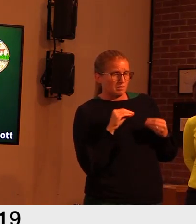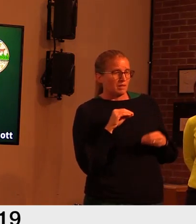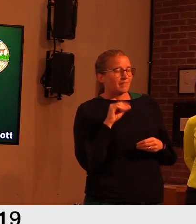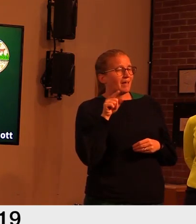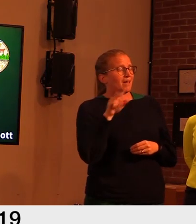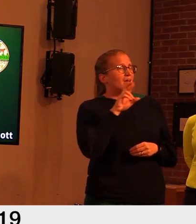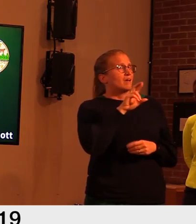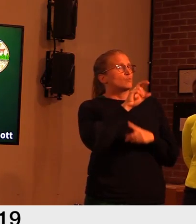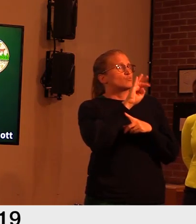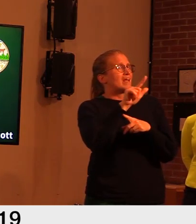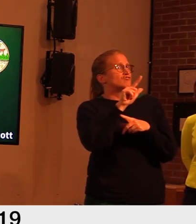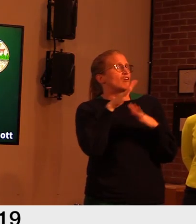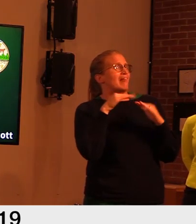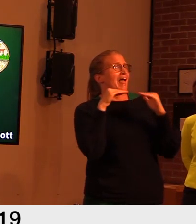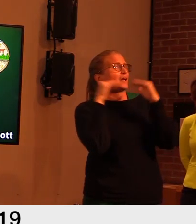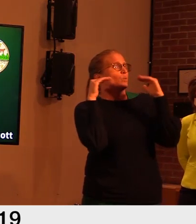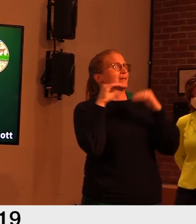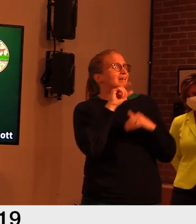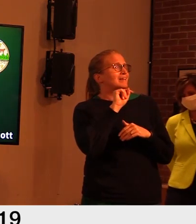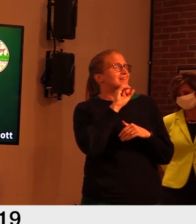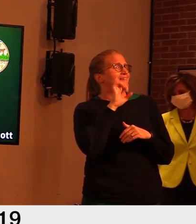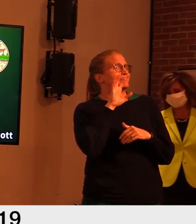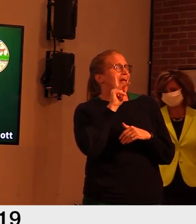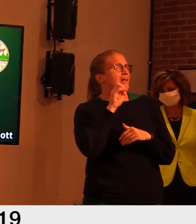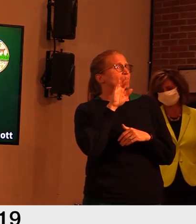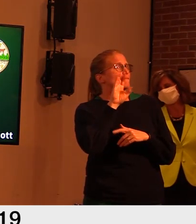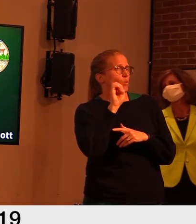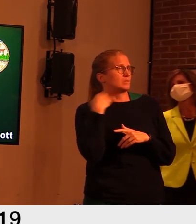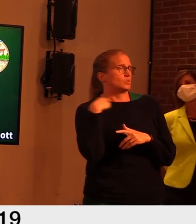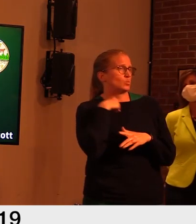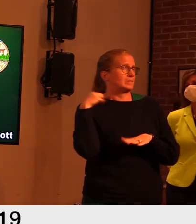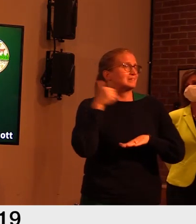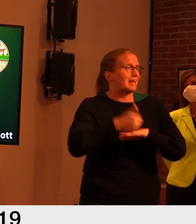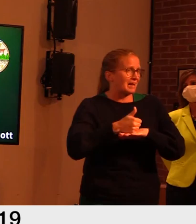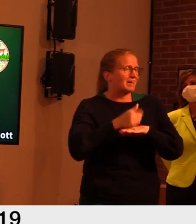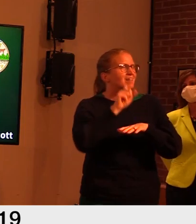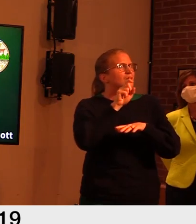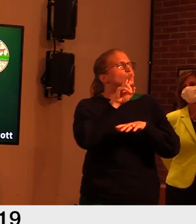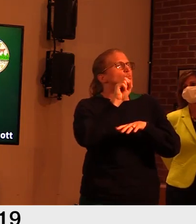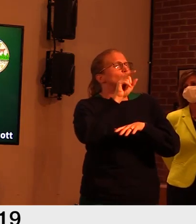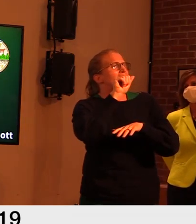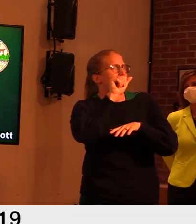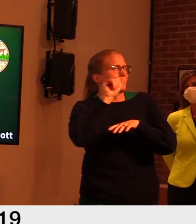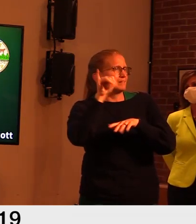hospitalizations, and deaths. So I refer you to that.